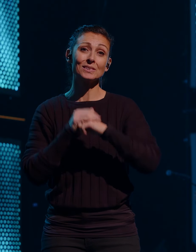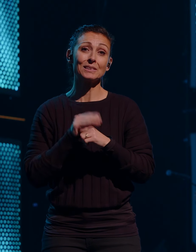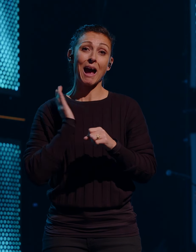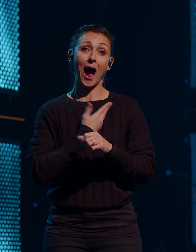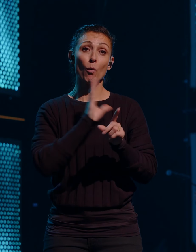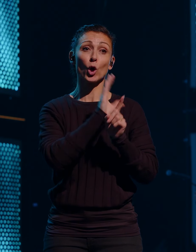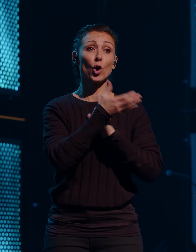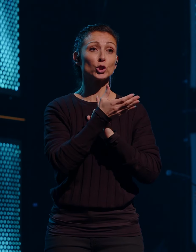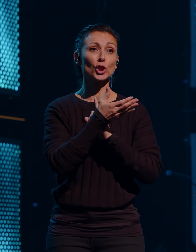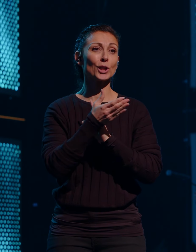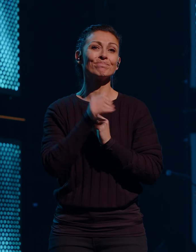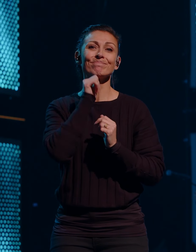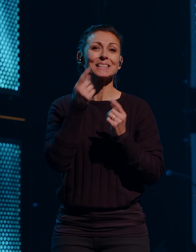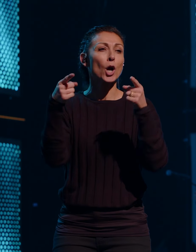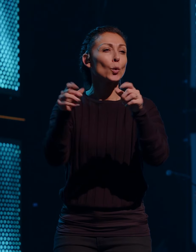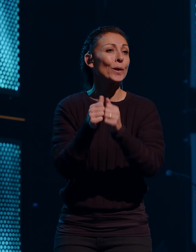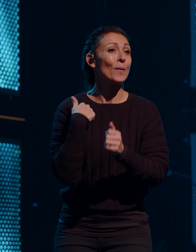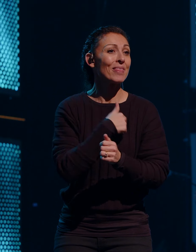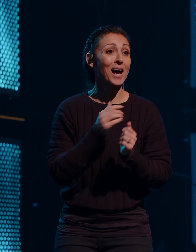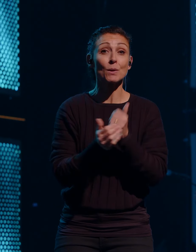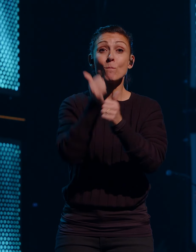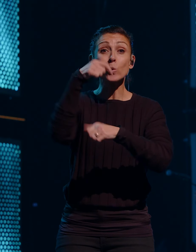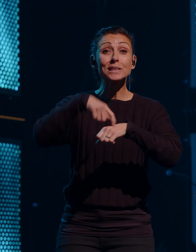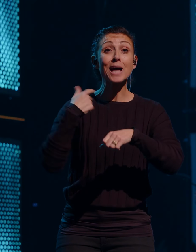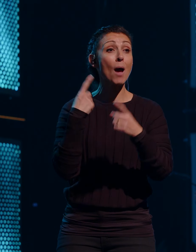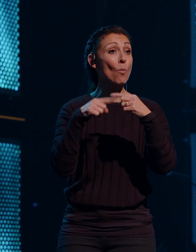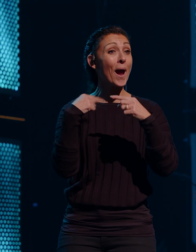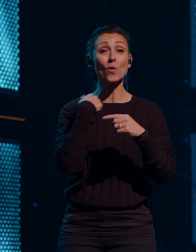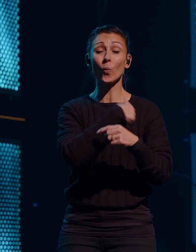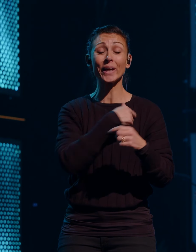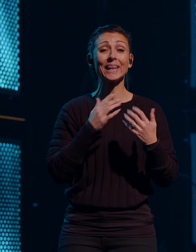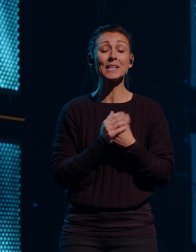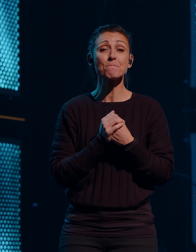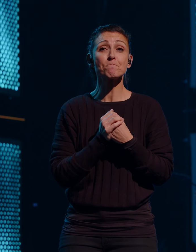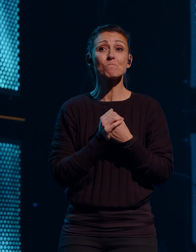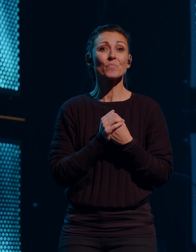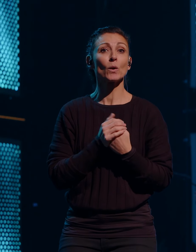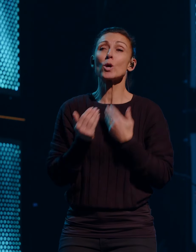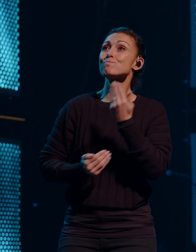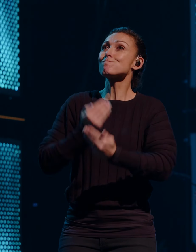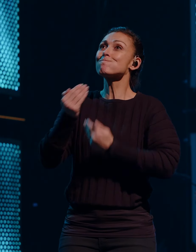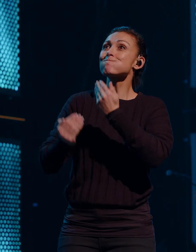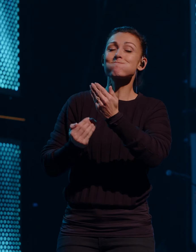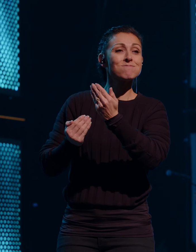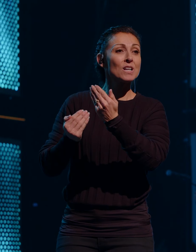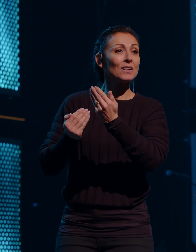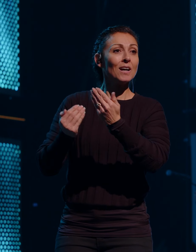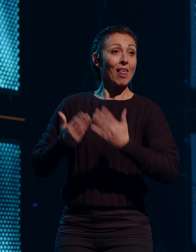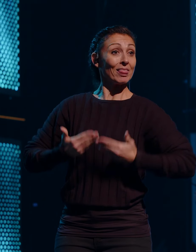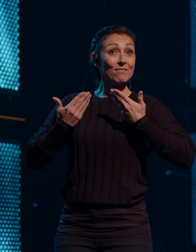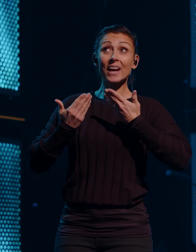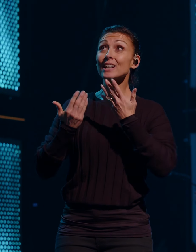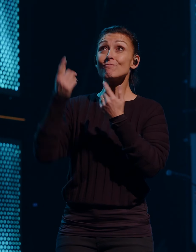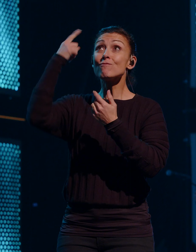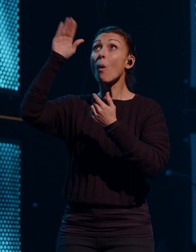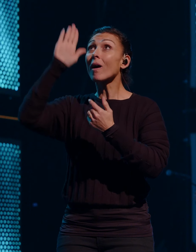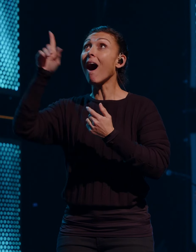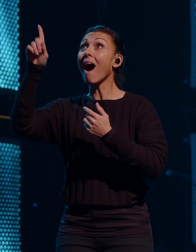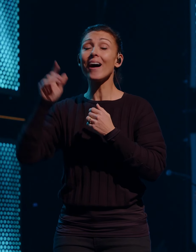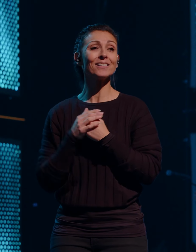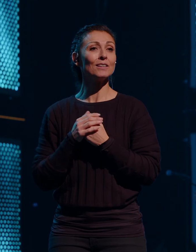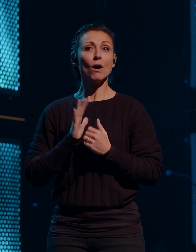we will not see the worthy outcome until later on, or many people will not acknowledge it as a worthy outcome until later on. Praise God